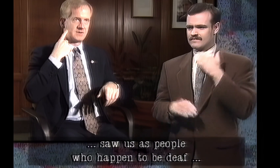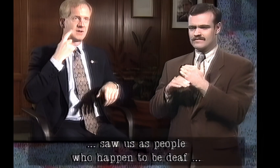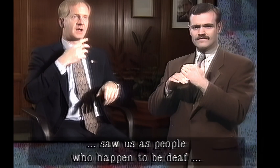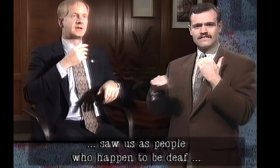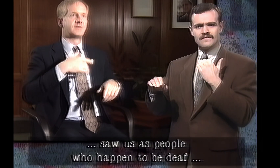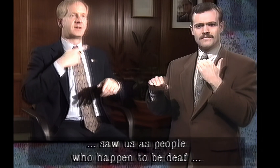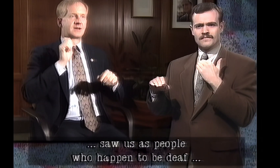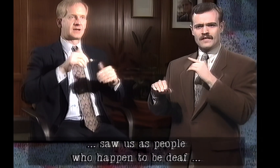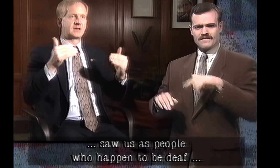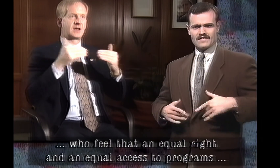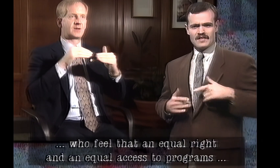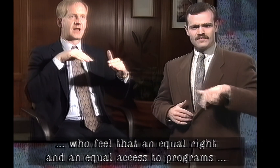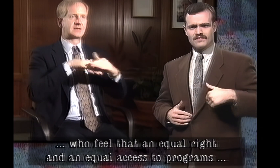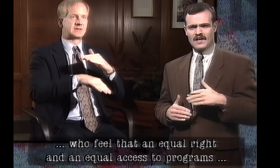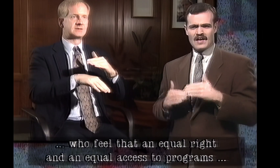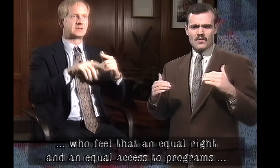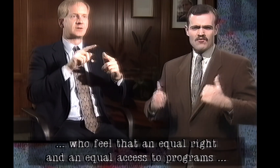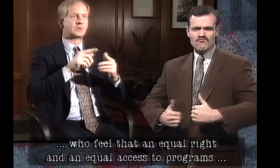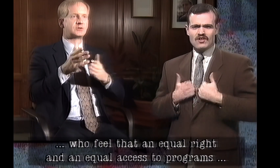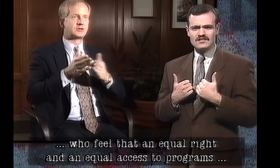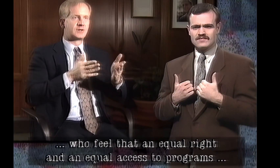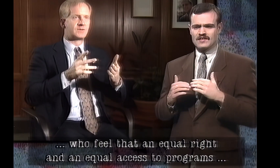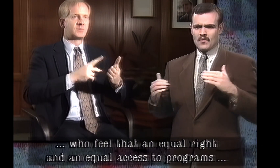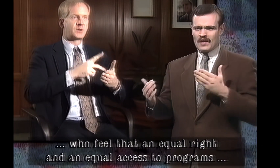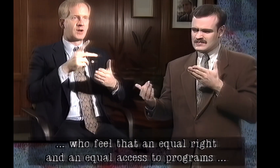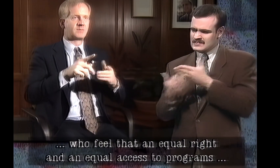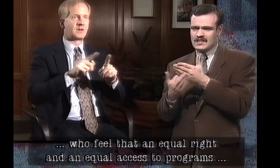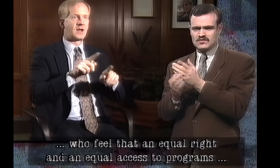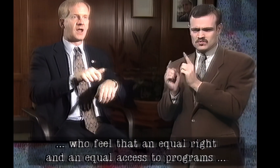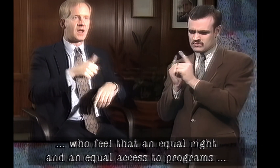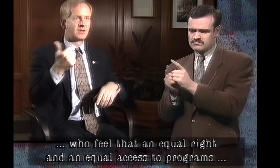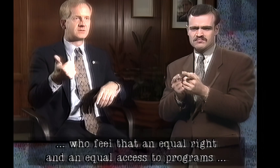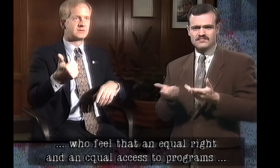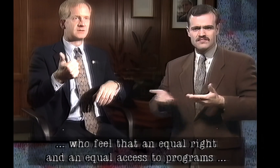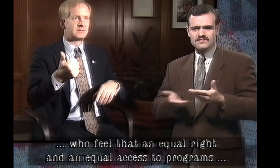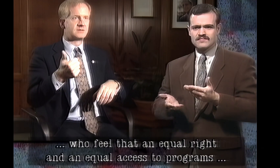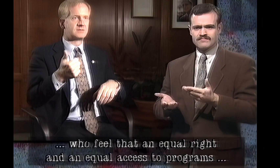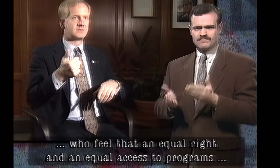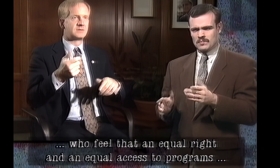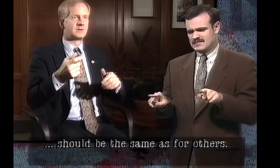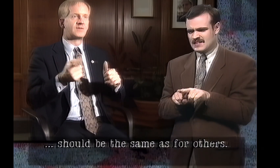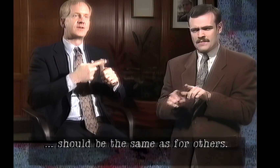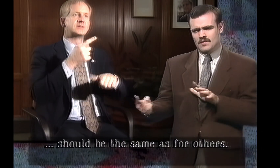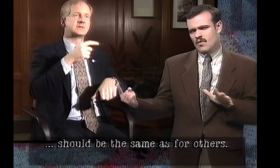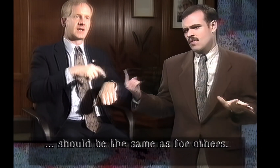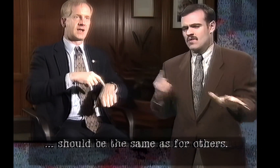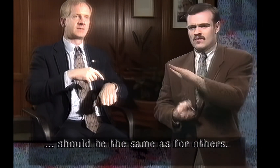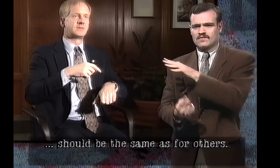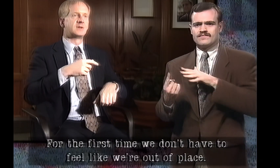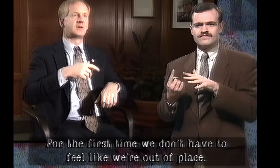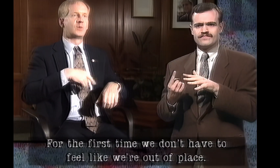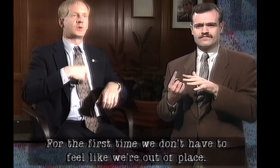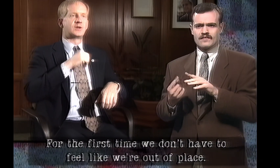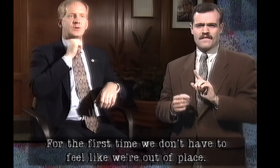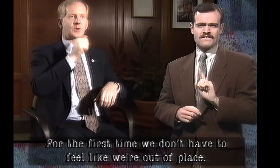to be deaf, who feel that an equal right and an equal access to programs should be the same as for others. And